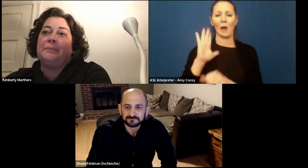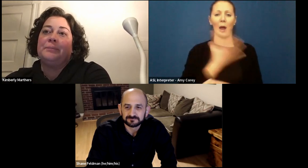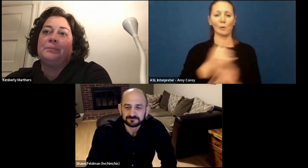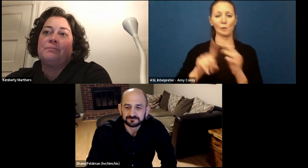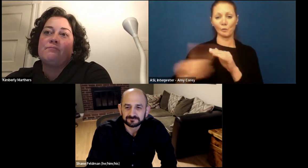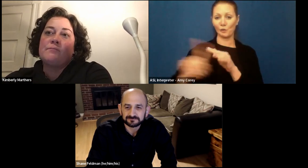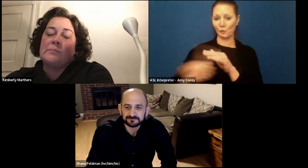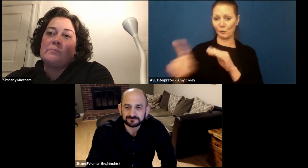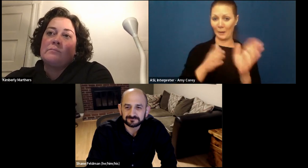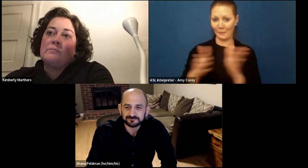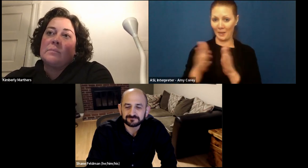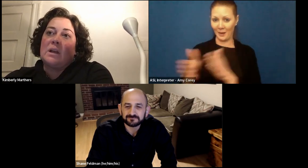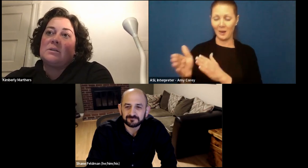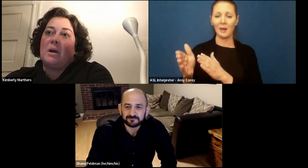planning,